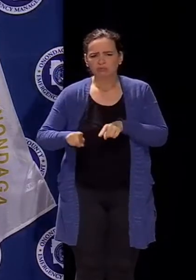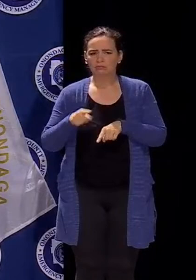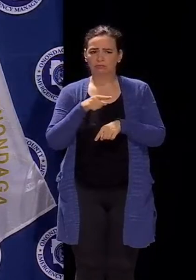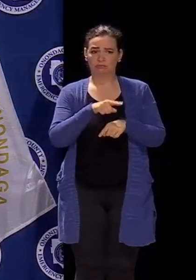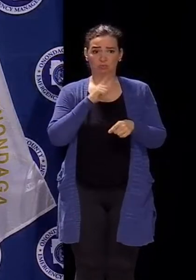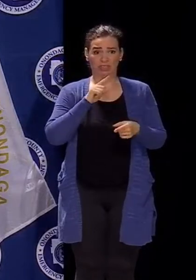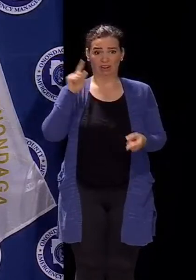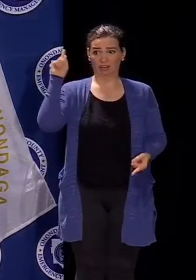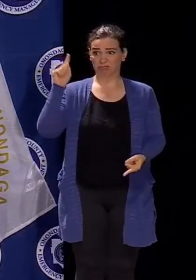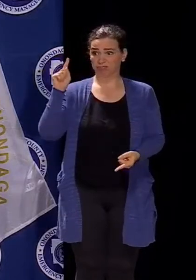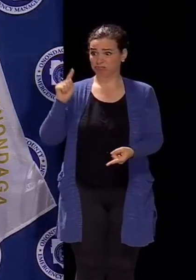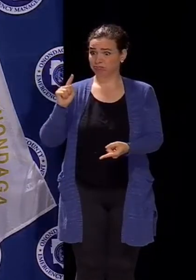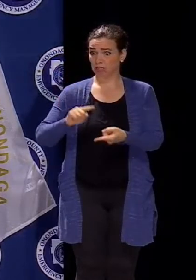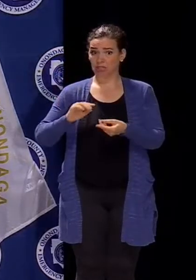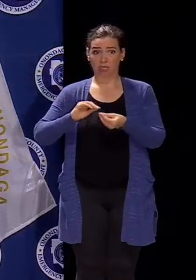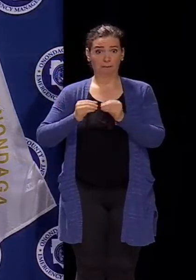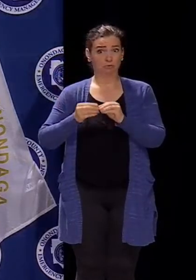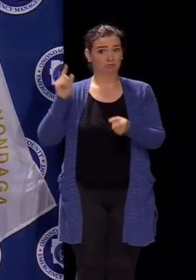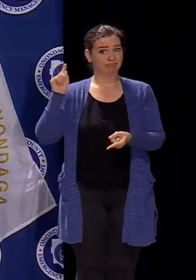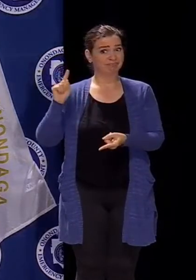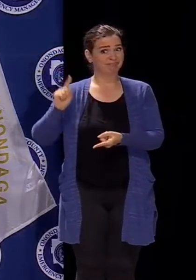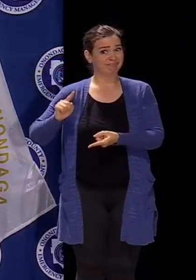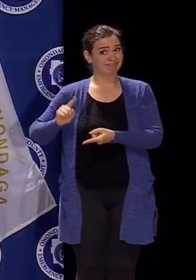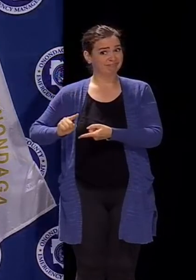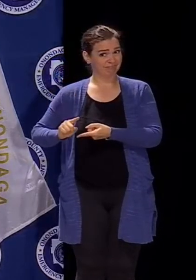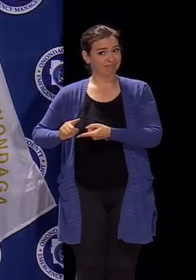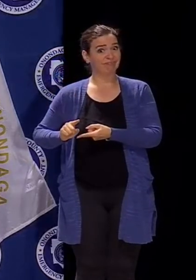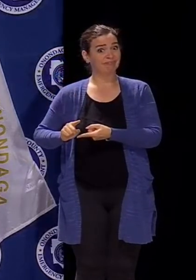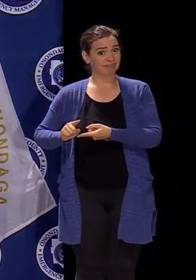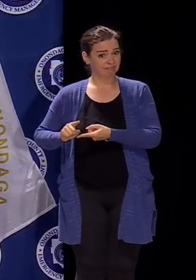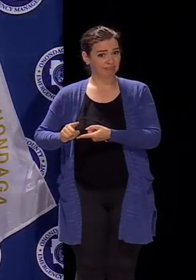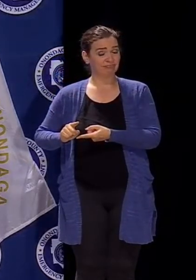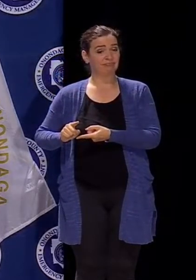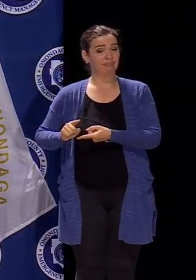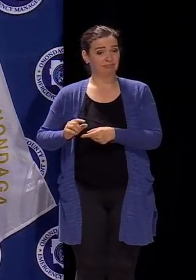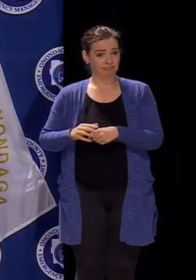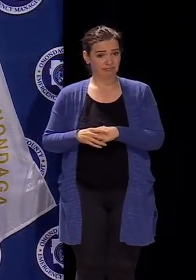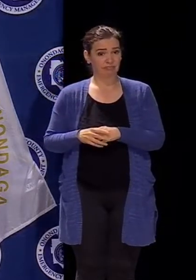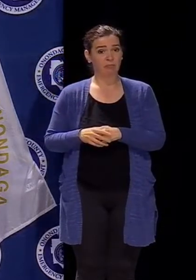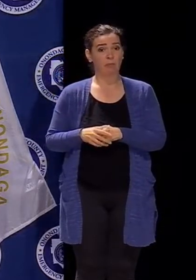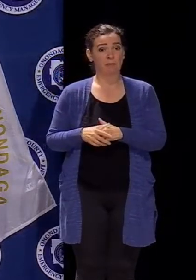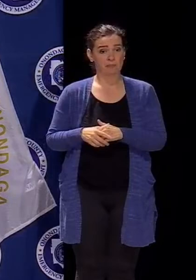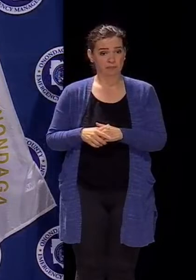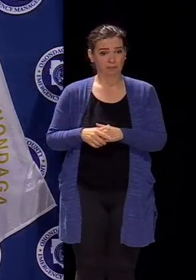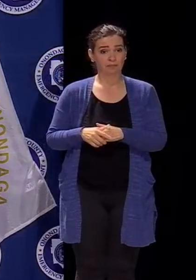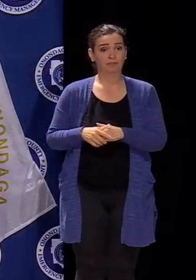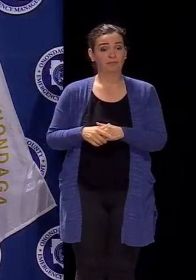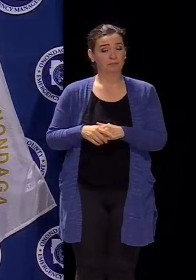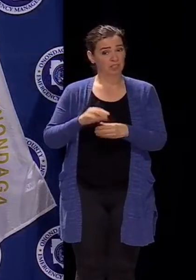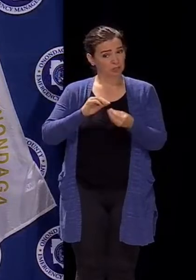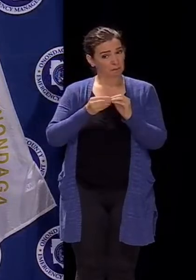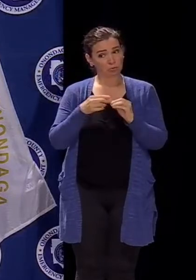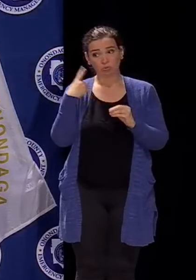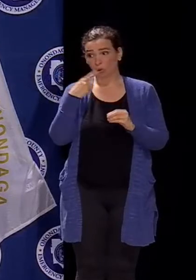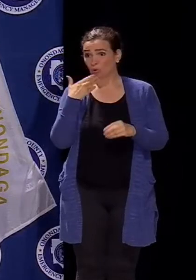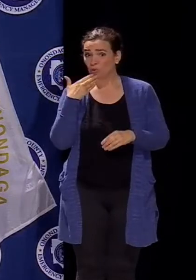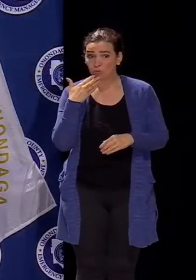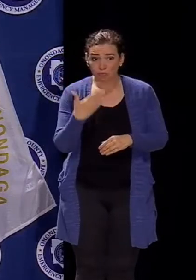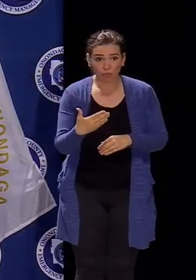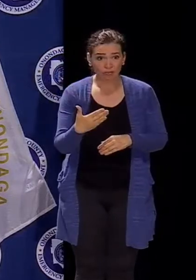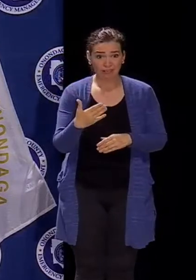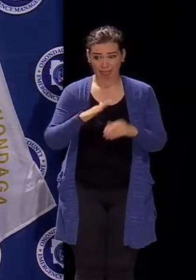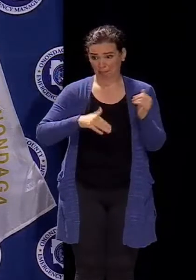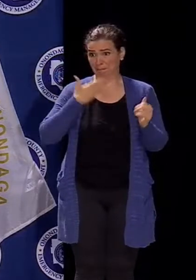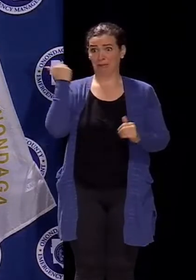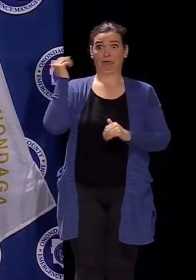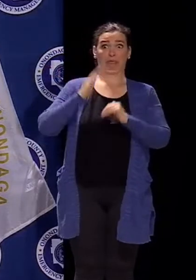off of, than the day before. But again, still a pretty decent number compared to where we were.